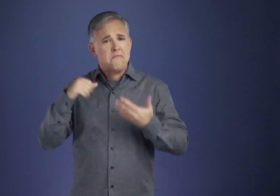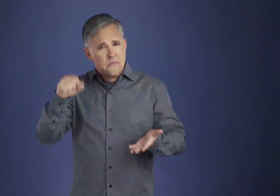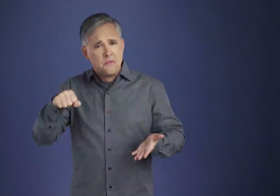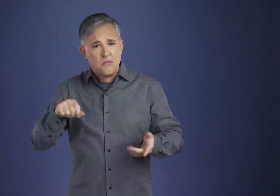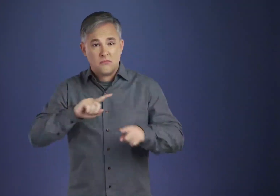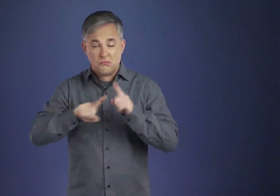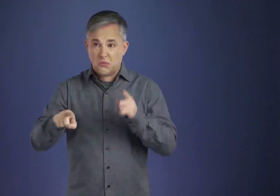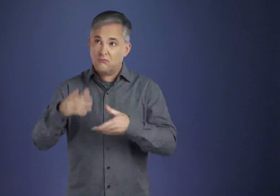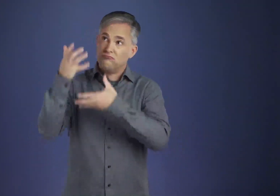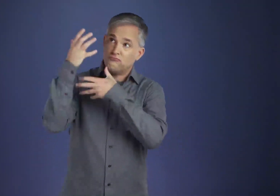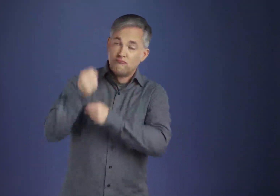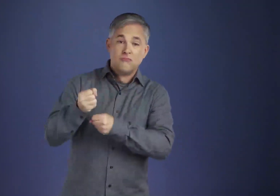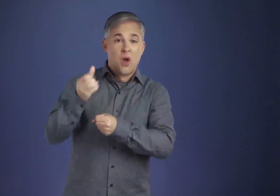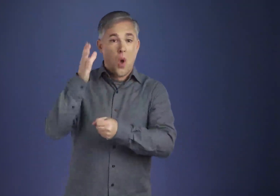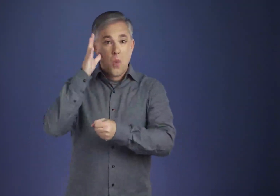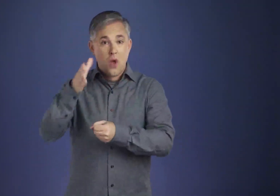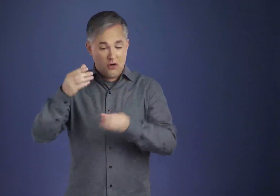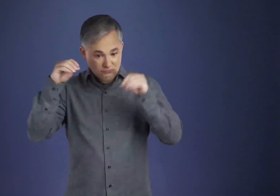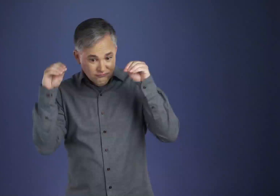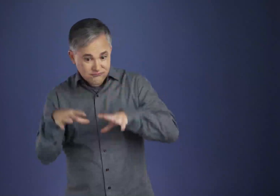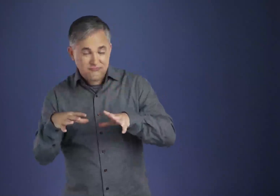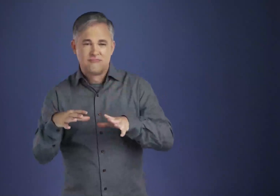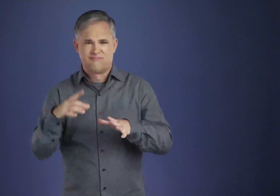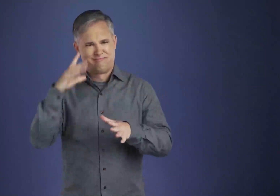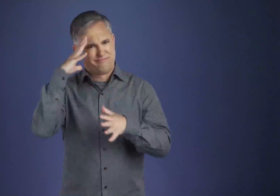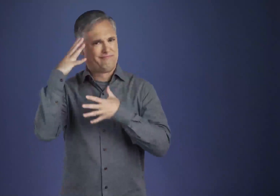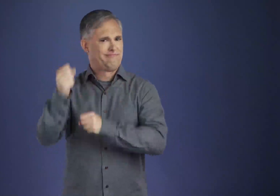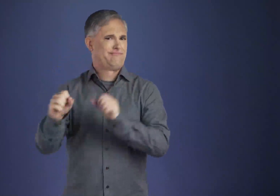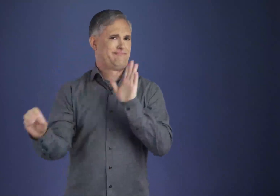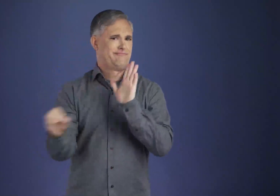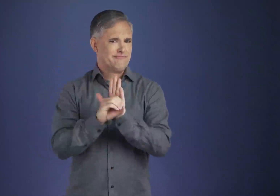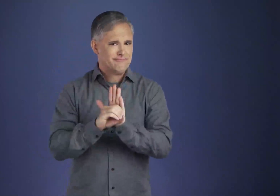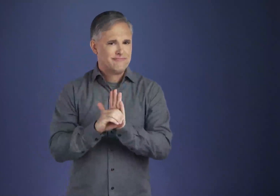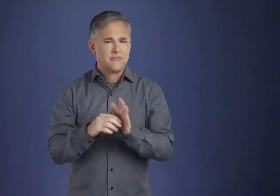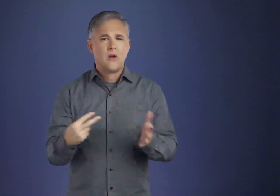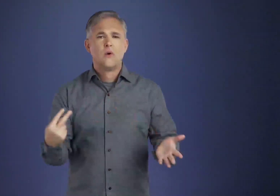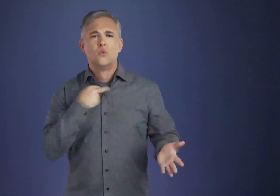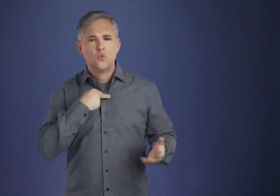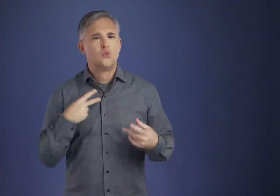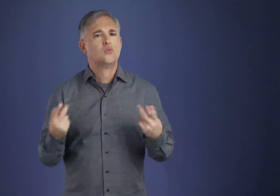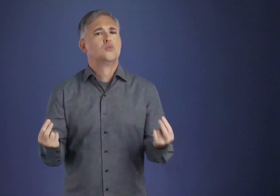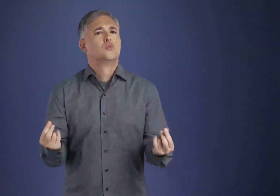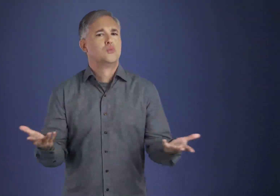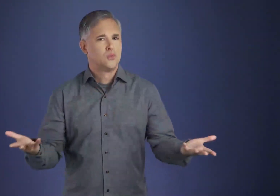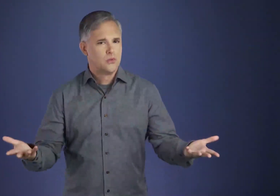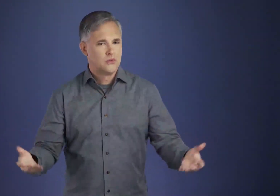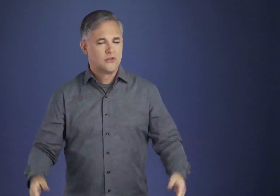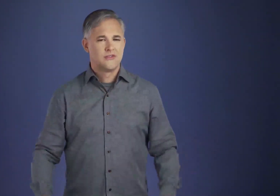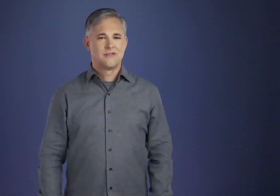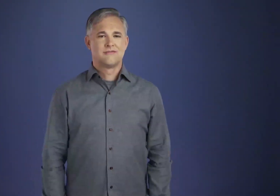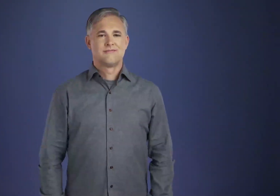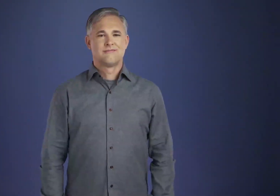perform this miracle. Yes, you've got us over the barrel all right, but where do we go from here?"